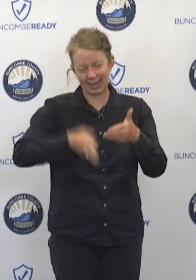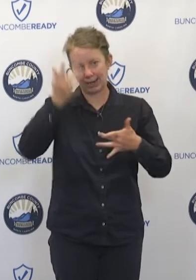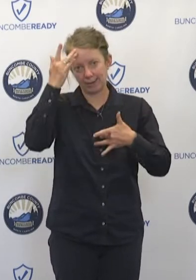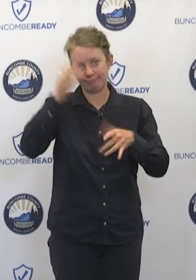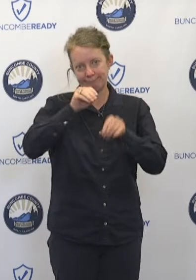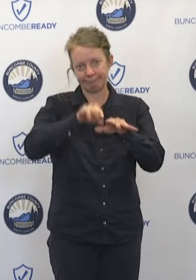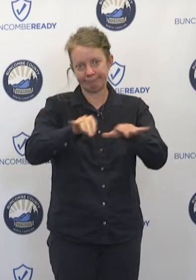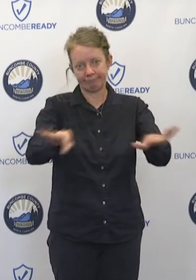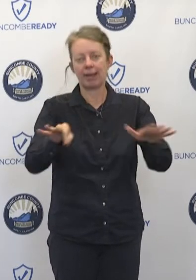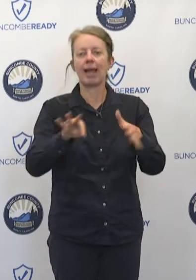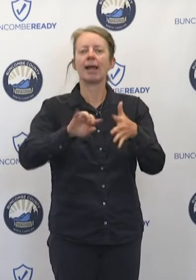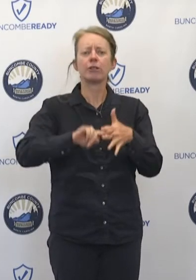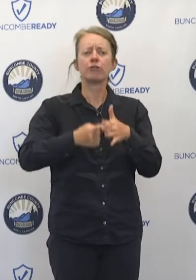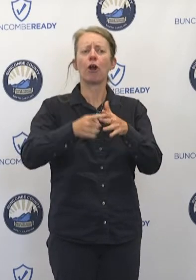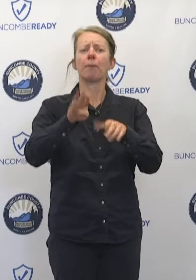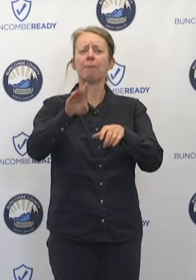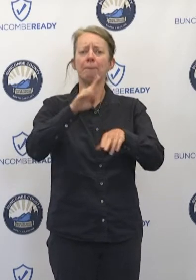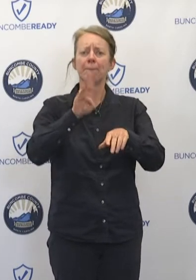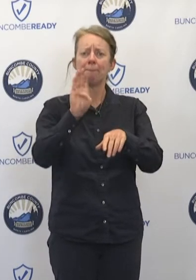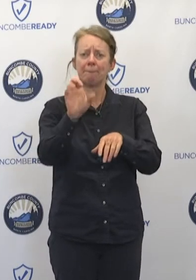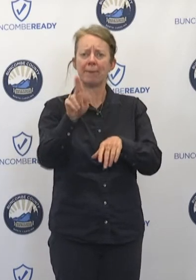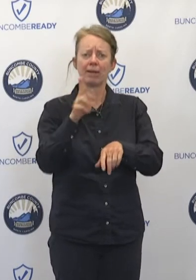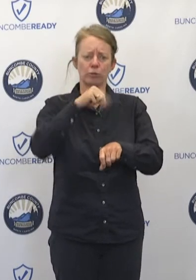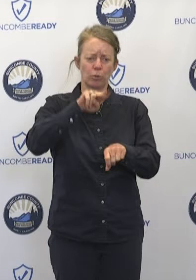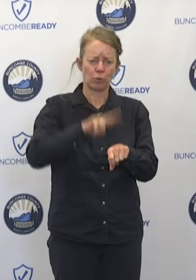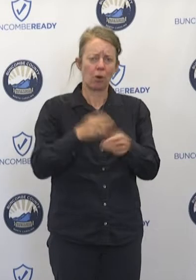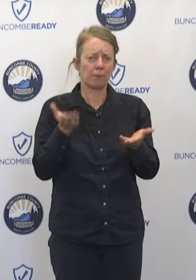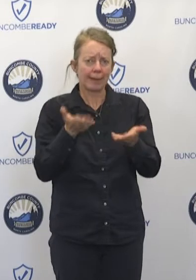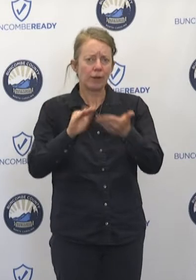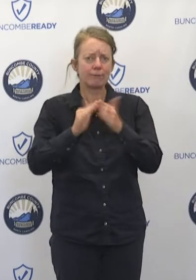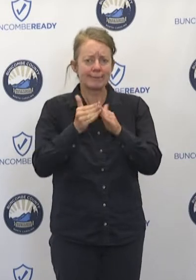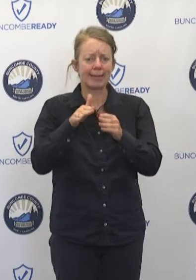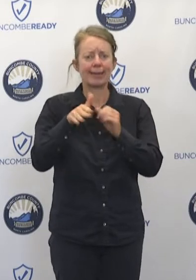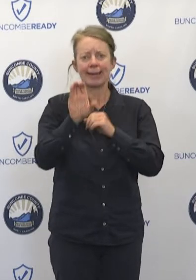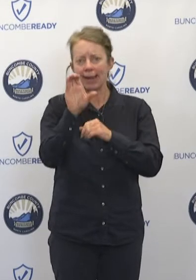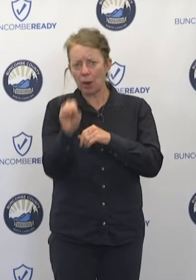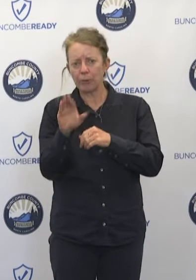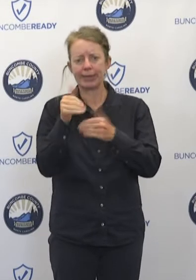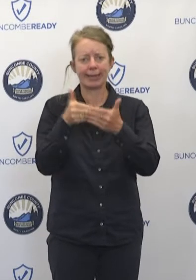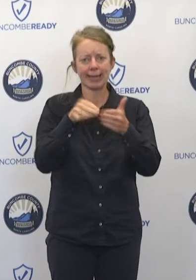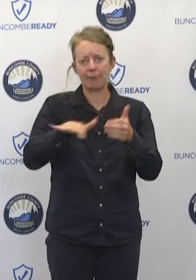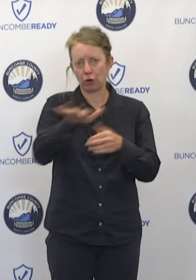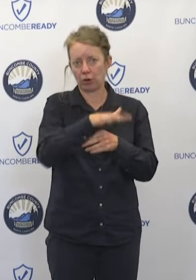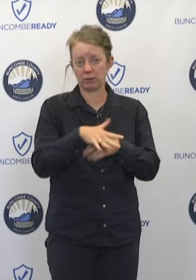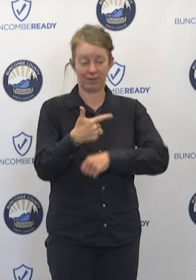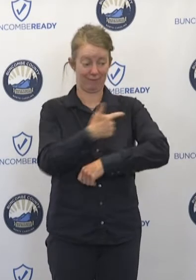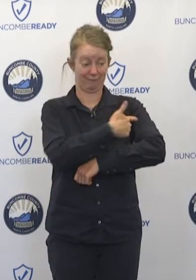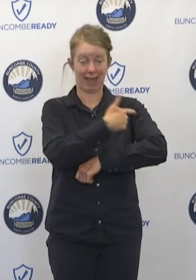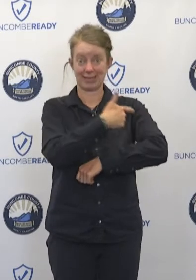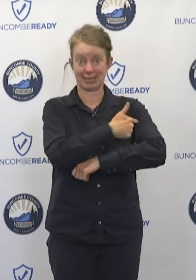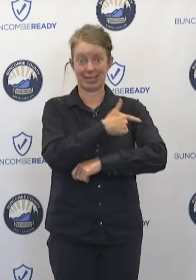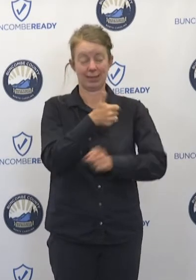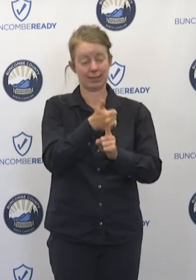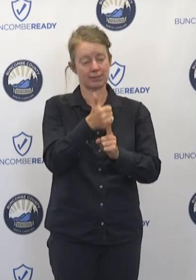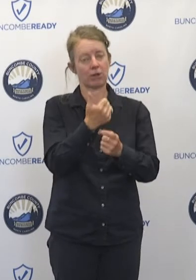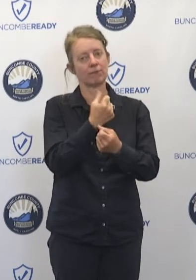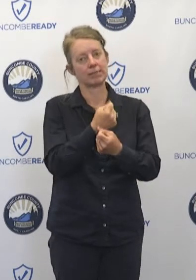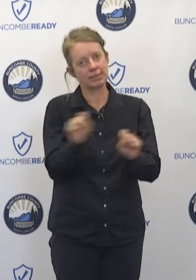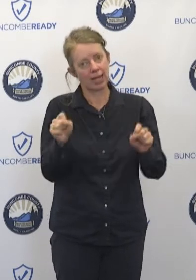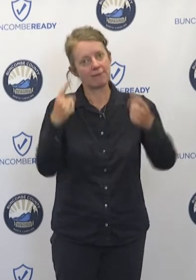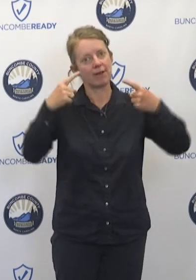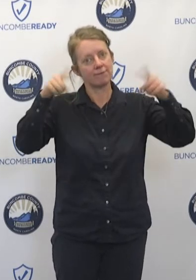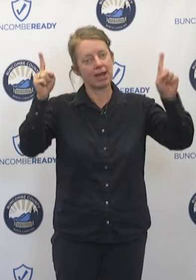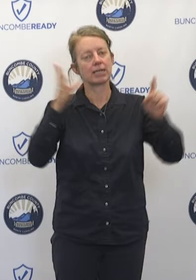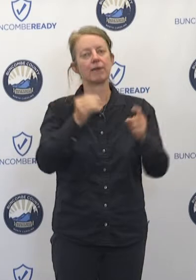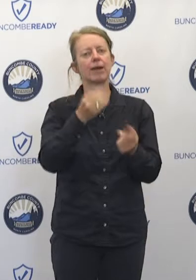to some normalcy in our county, our cities, and our neighborhoods. The vaccine is safe, effective, and it is